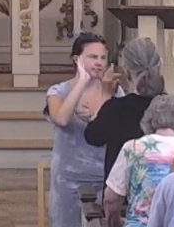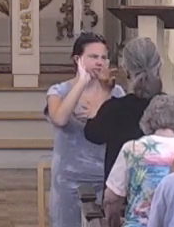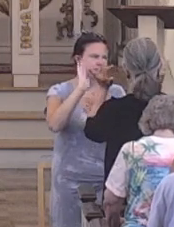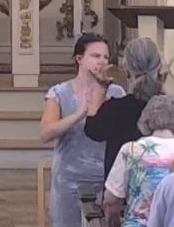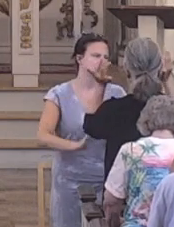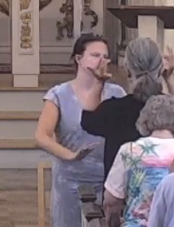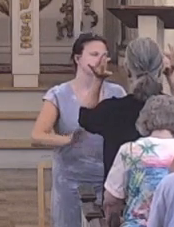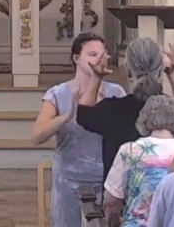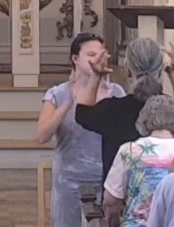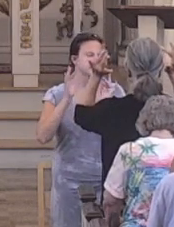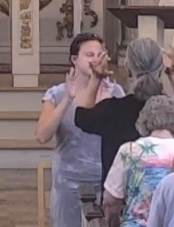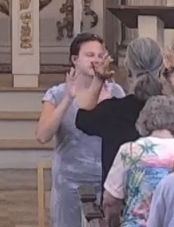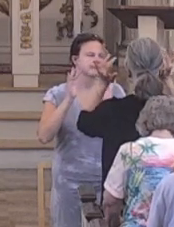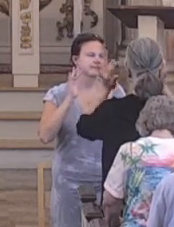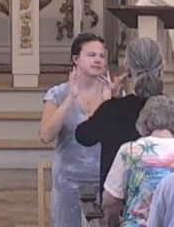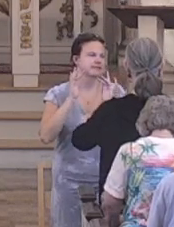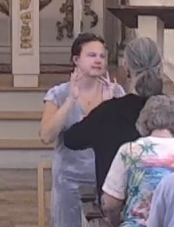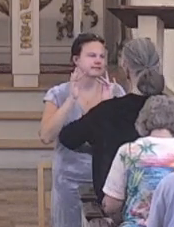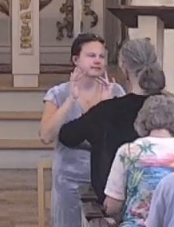Father.